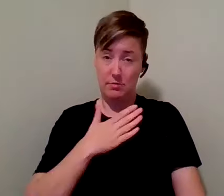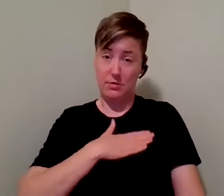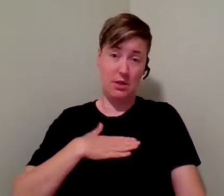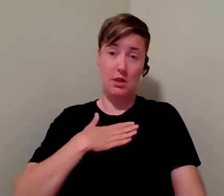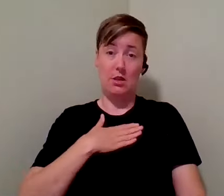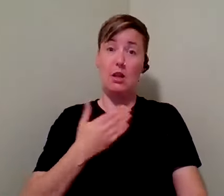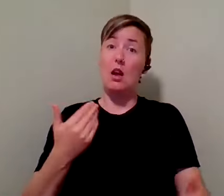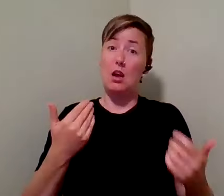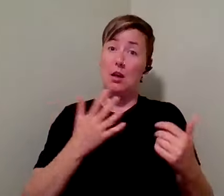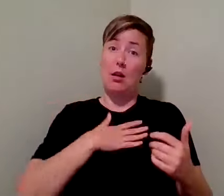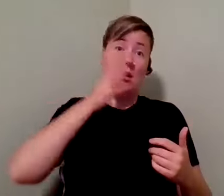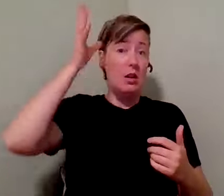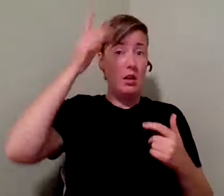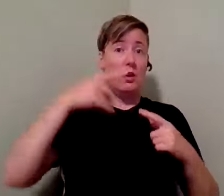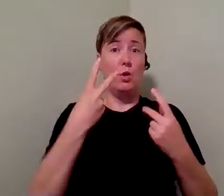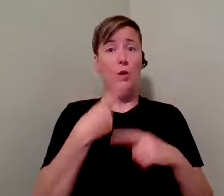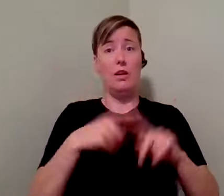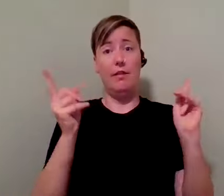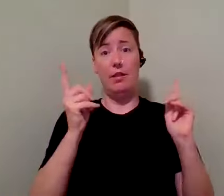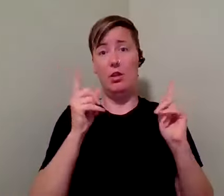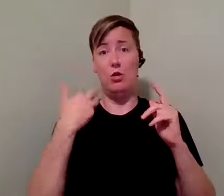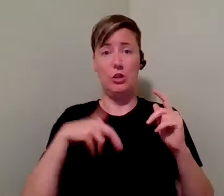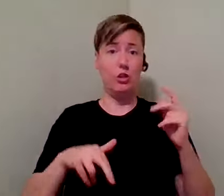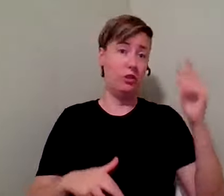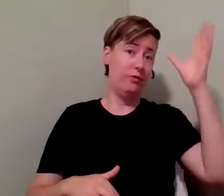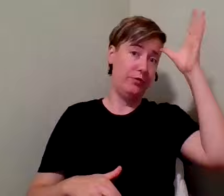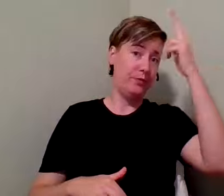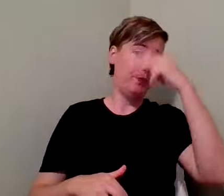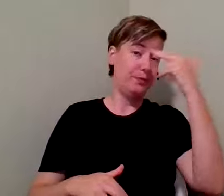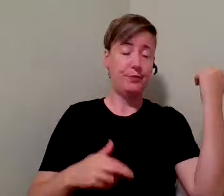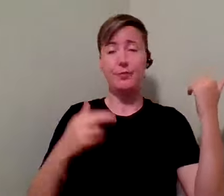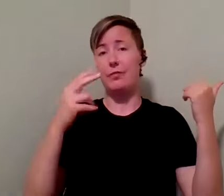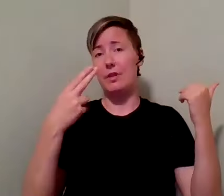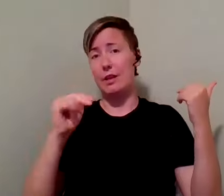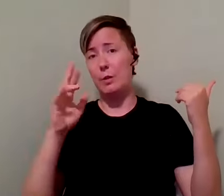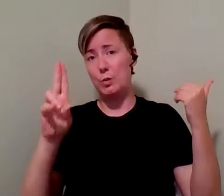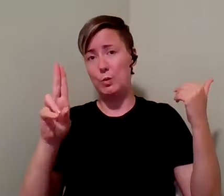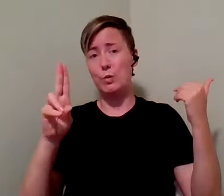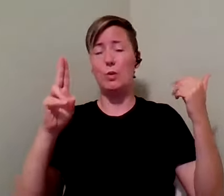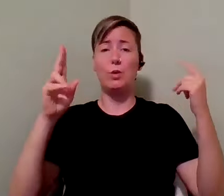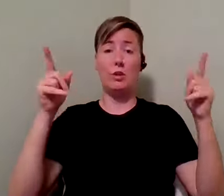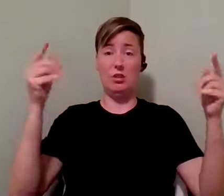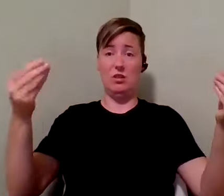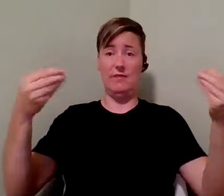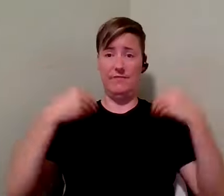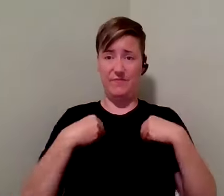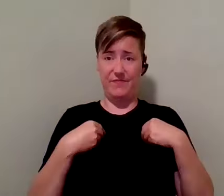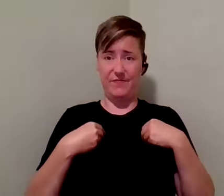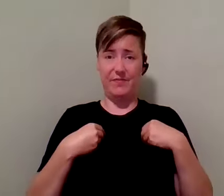religions. Like I said, my dad's family is Catholic, my mother's family is Hindu. Depending which grandmother I was visiting, I was